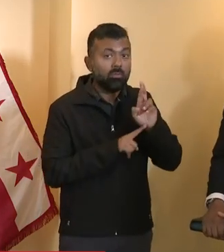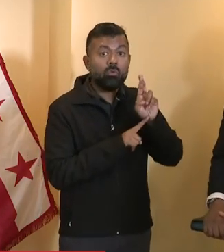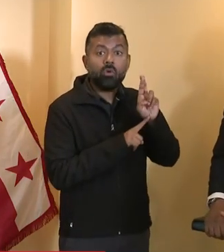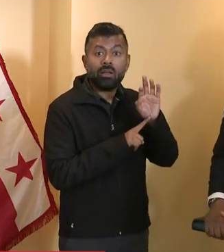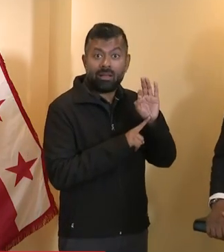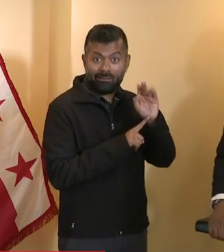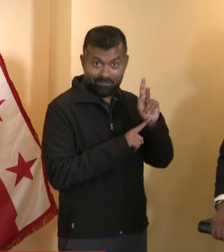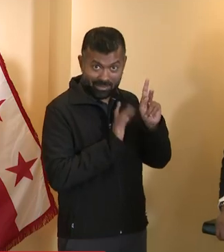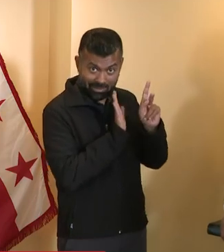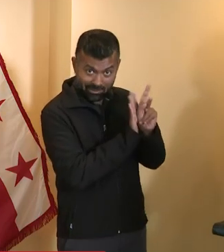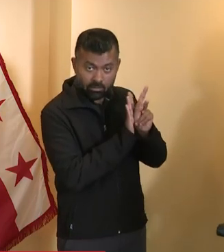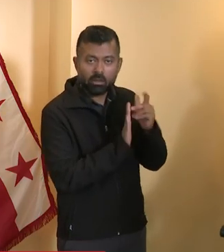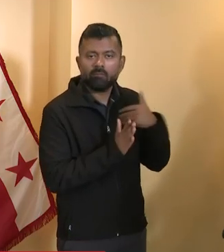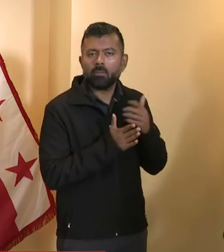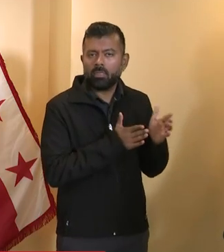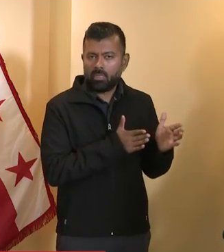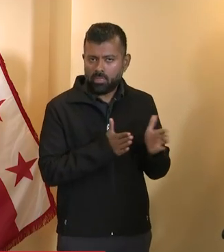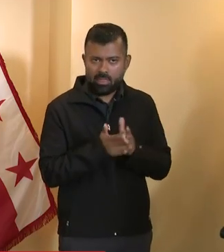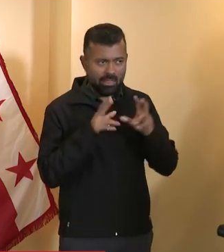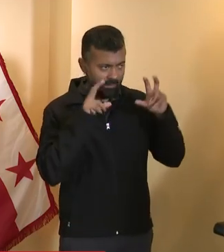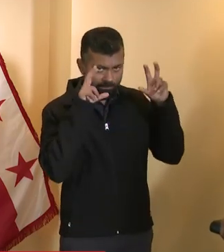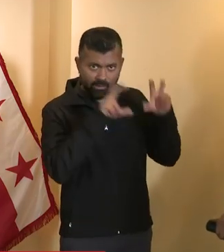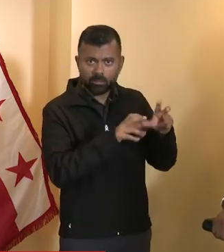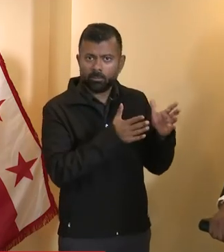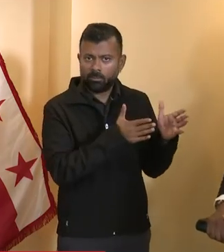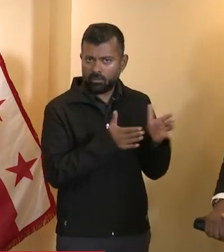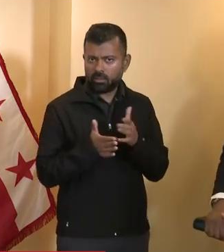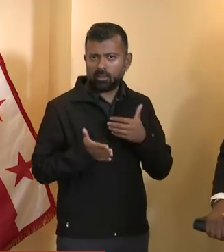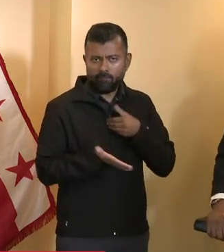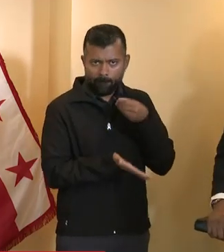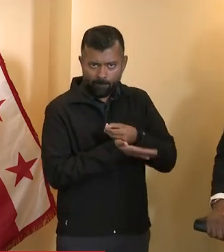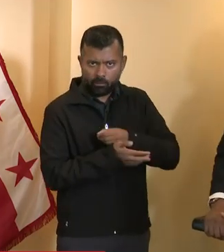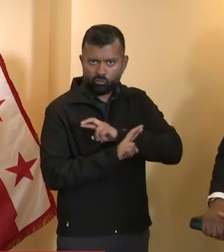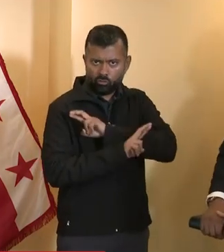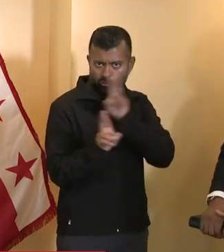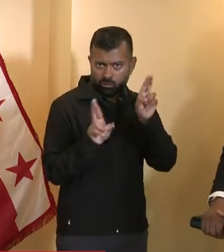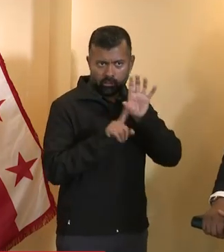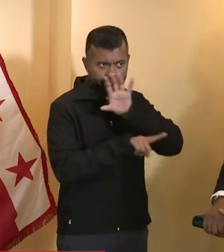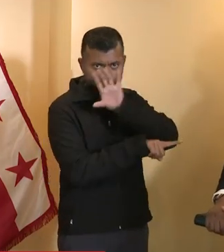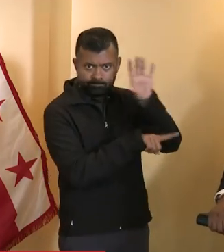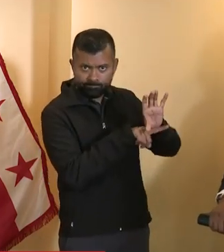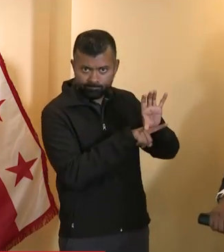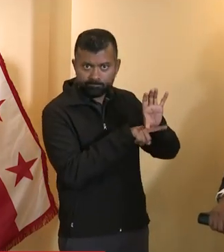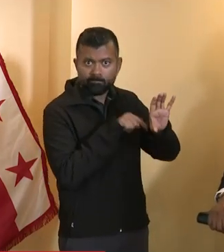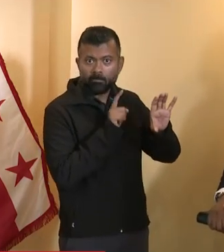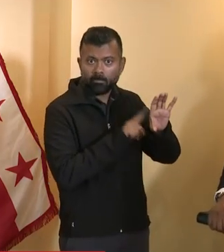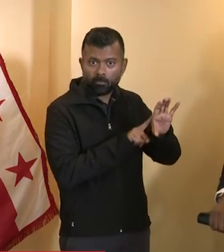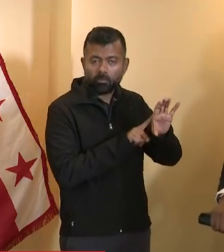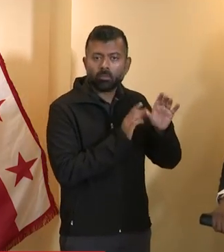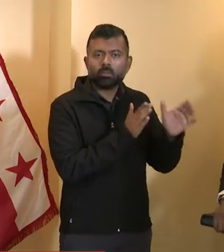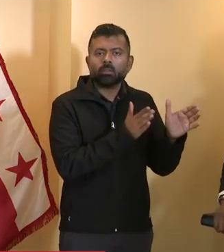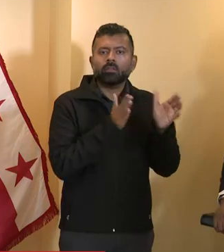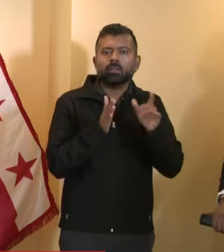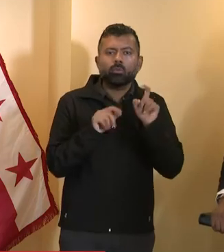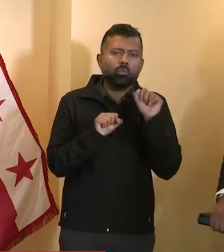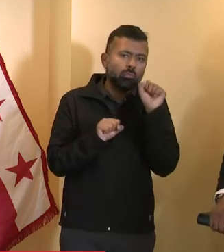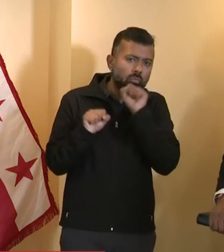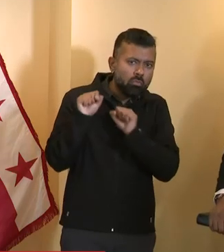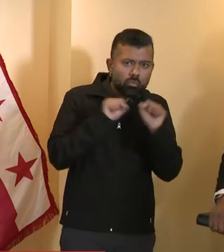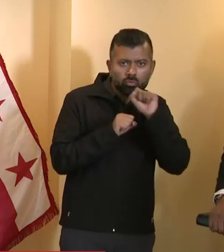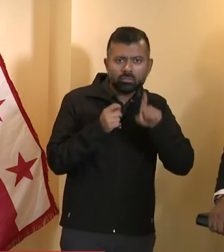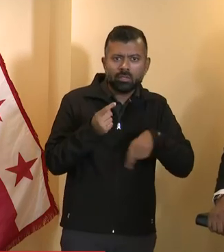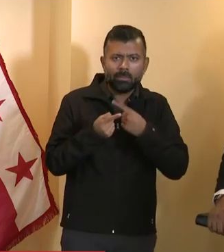an income driver. The big thing that we have to be strategic about is investing in things that